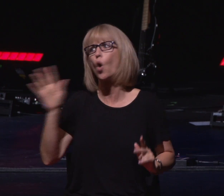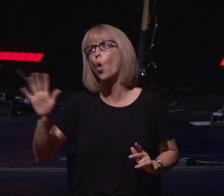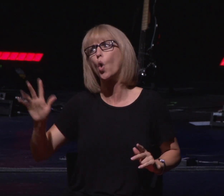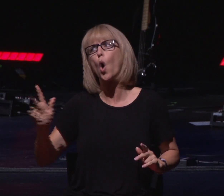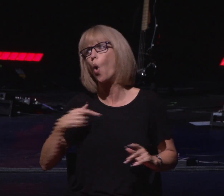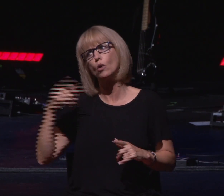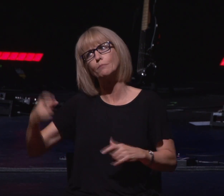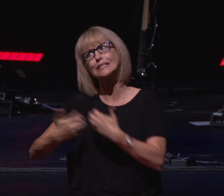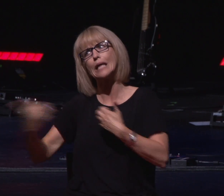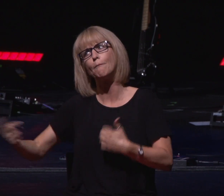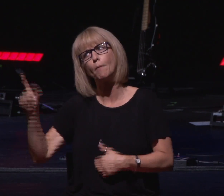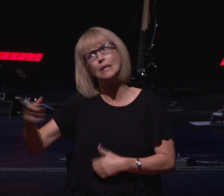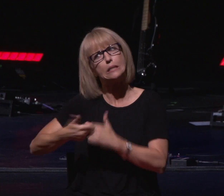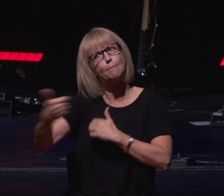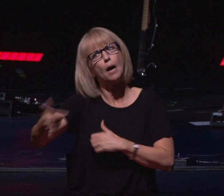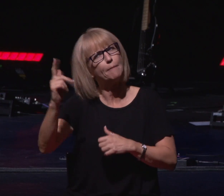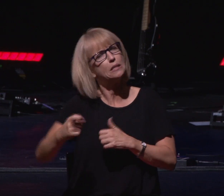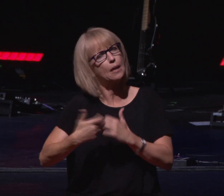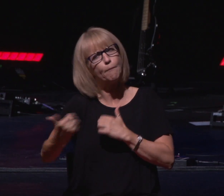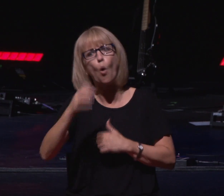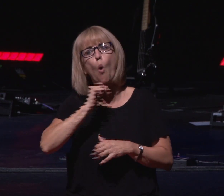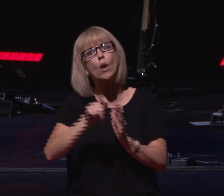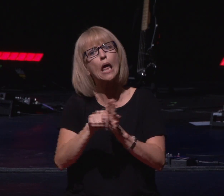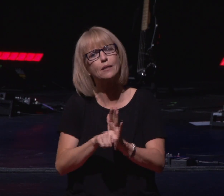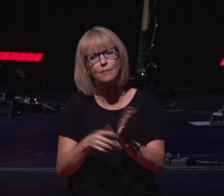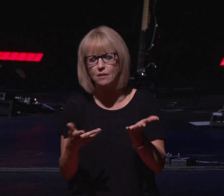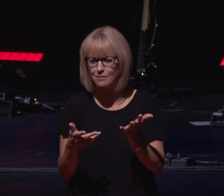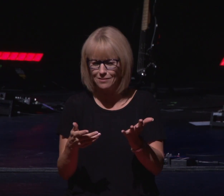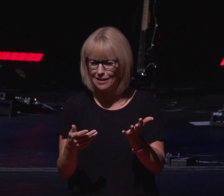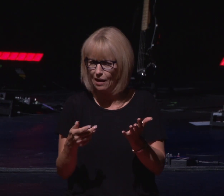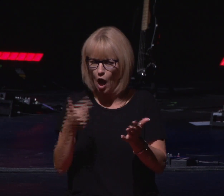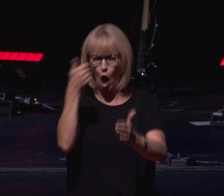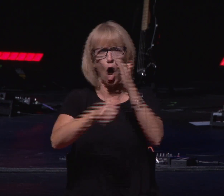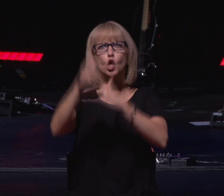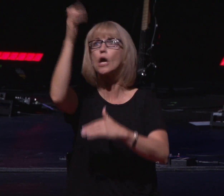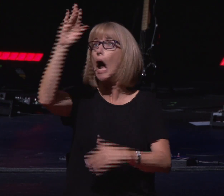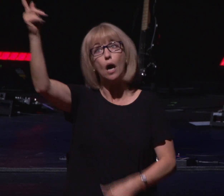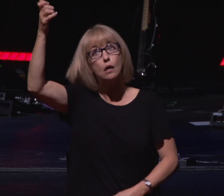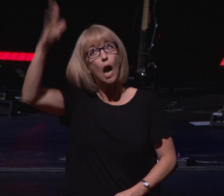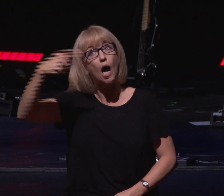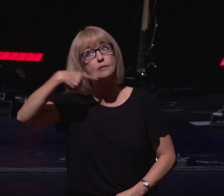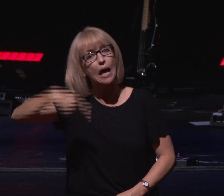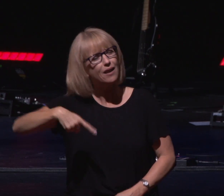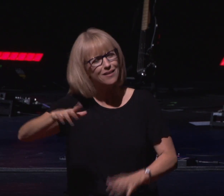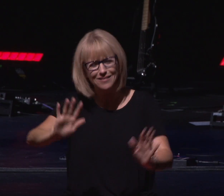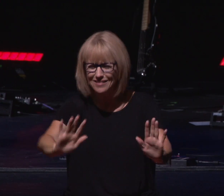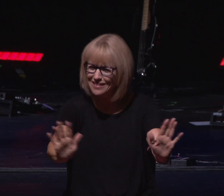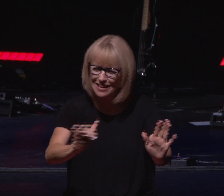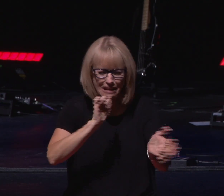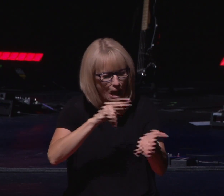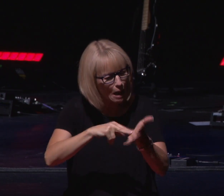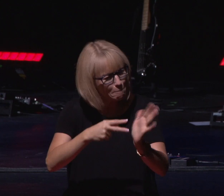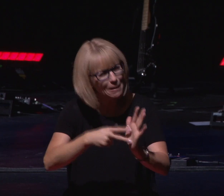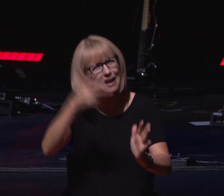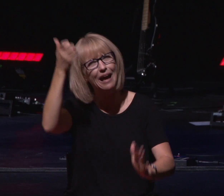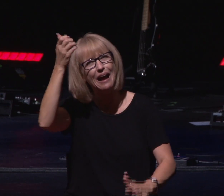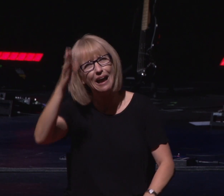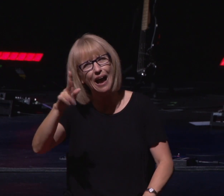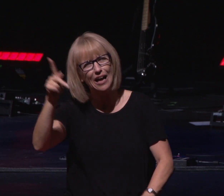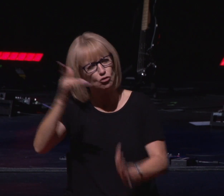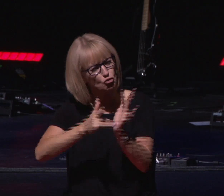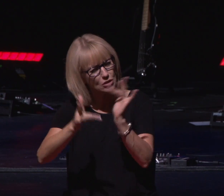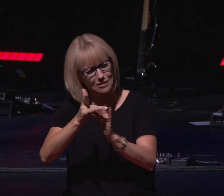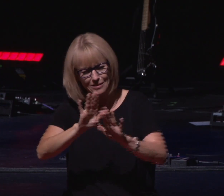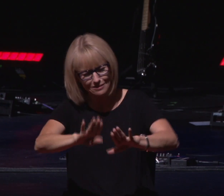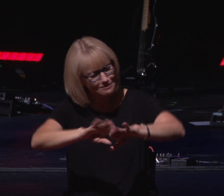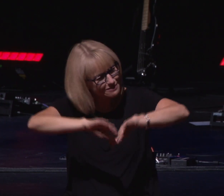harsh way. And in the name of God, they were dividing people up. And it says, he came and he destroyed this